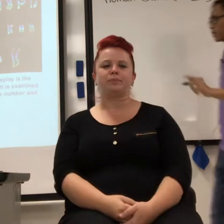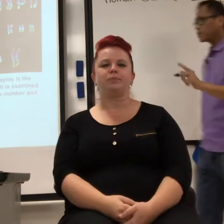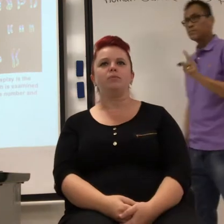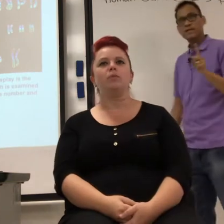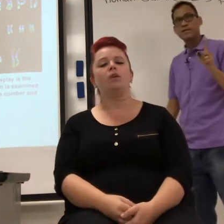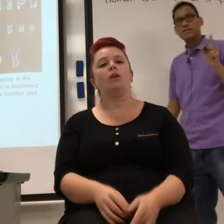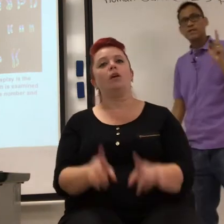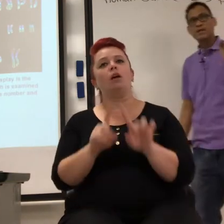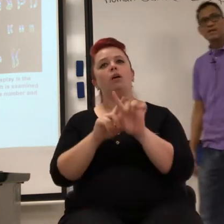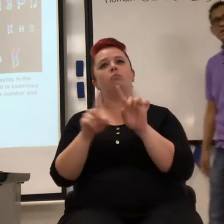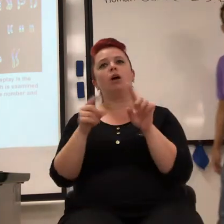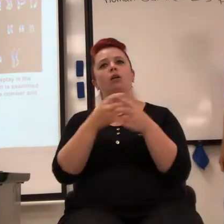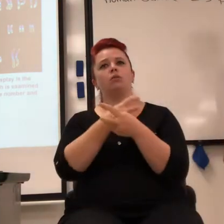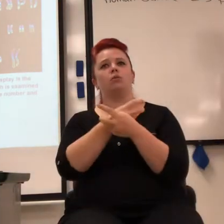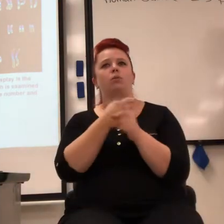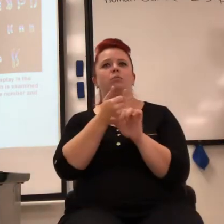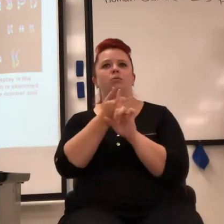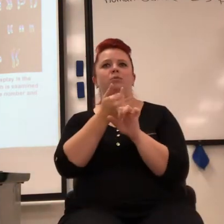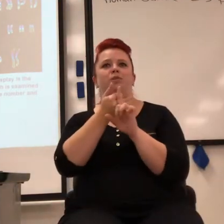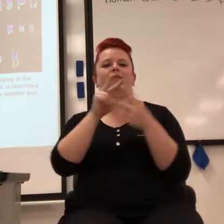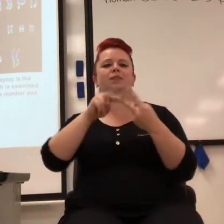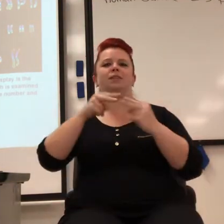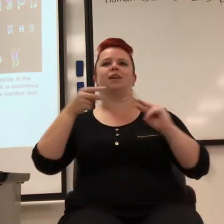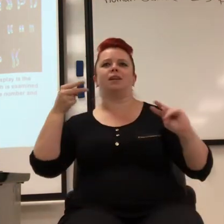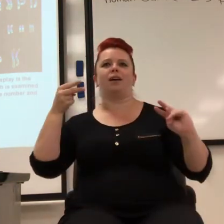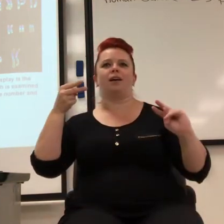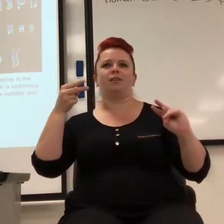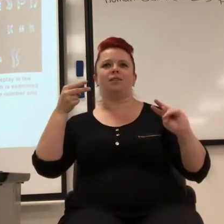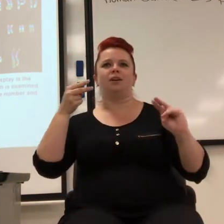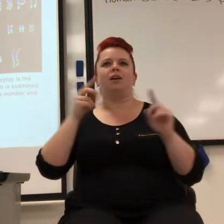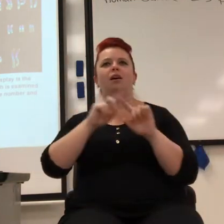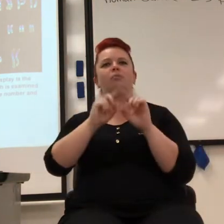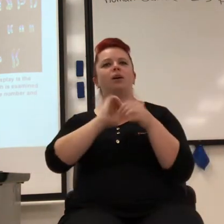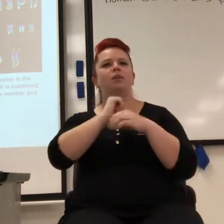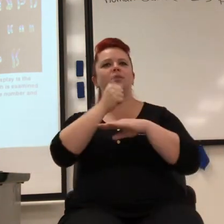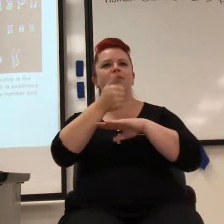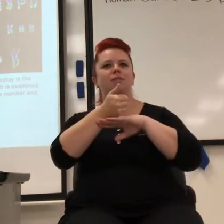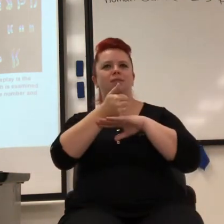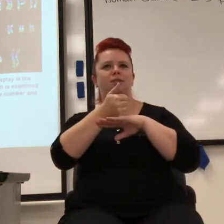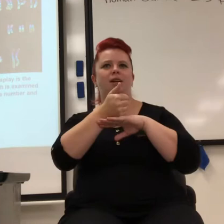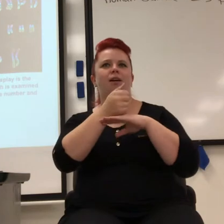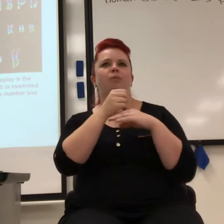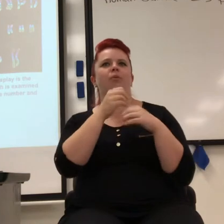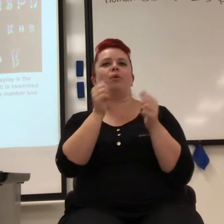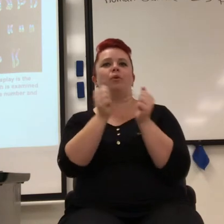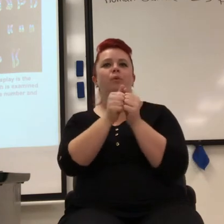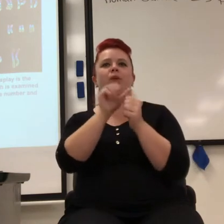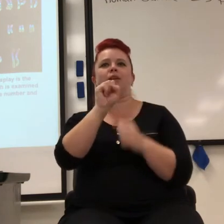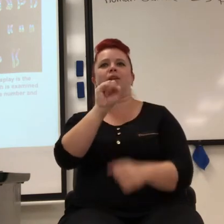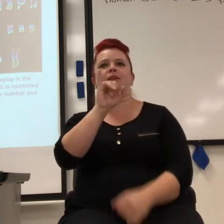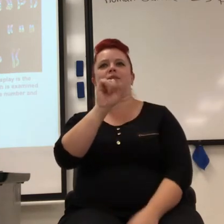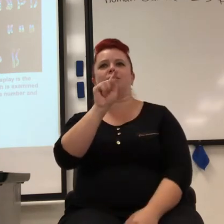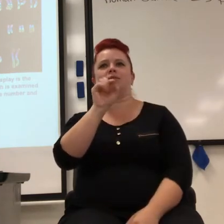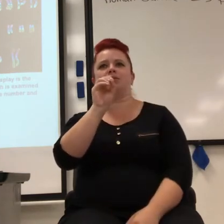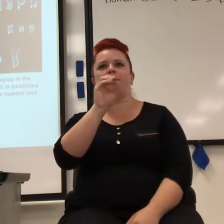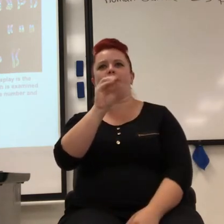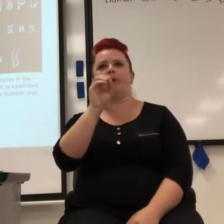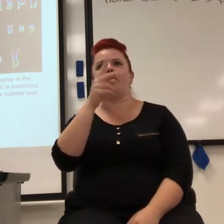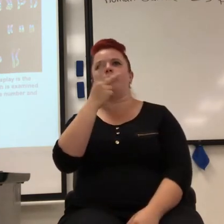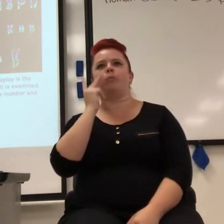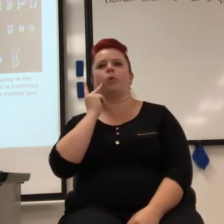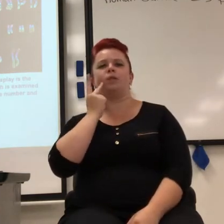But the chromosomes is the DNA. It's packaged in a way. The DNA is packaged with some histone proteins.